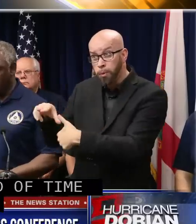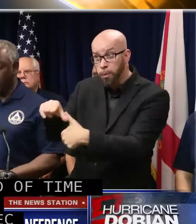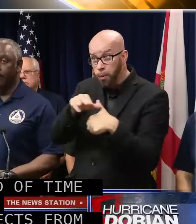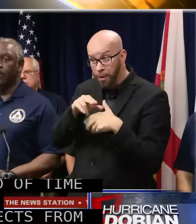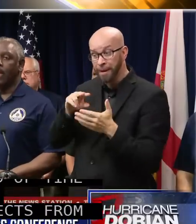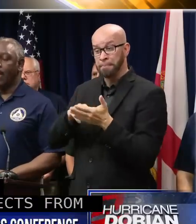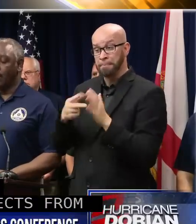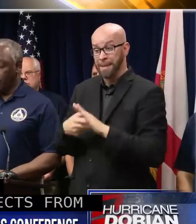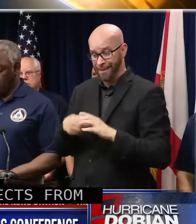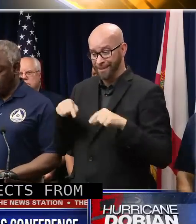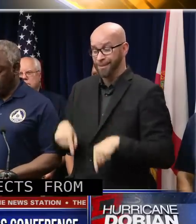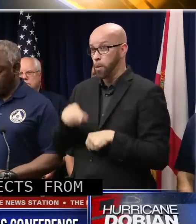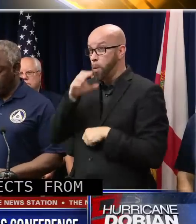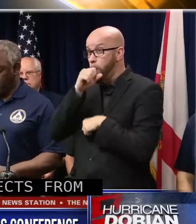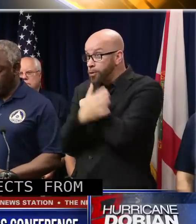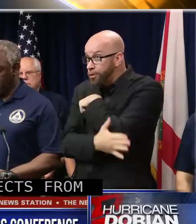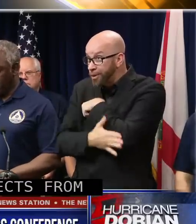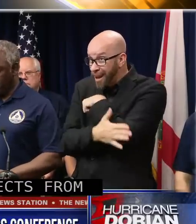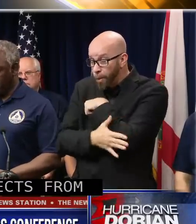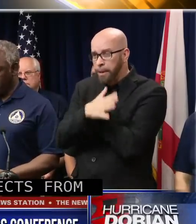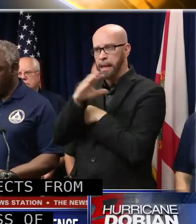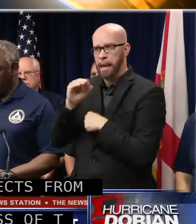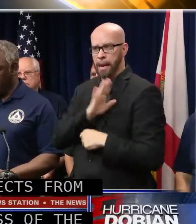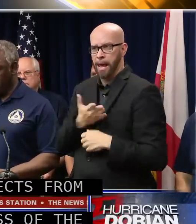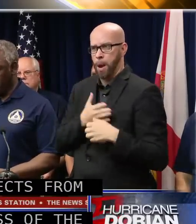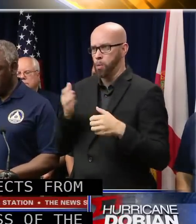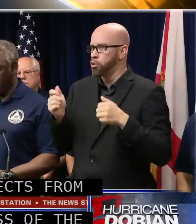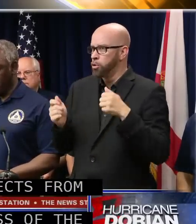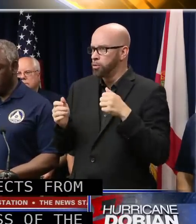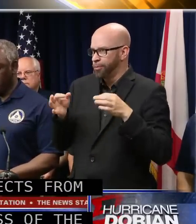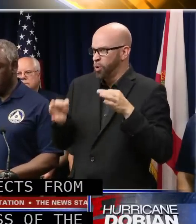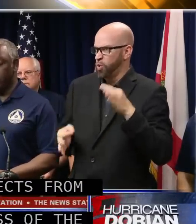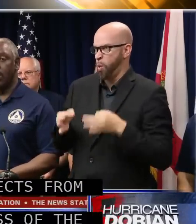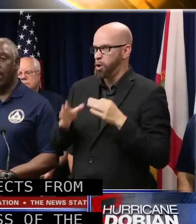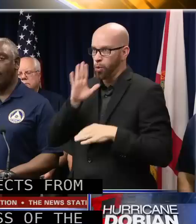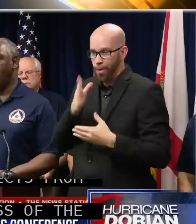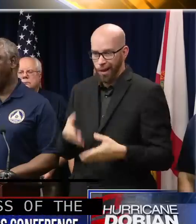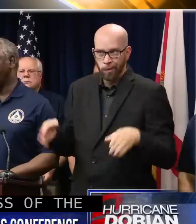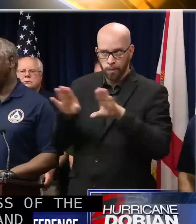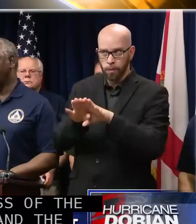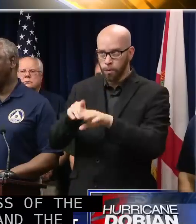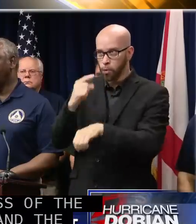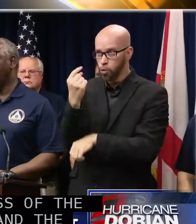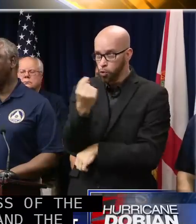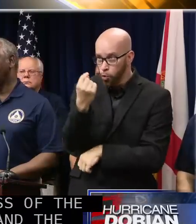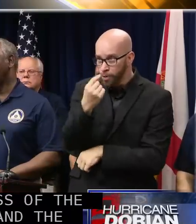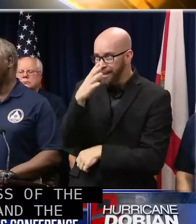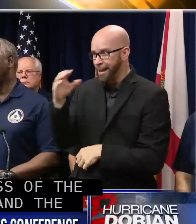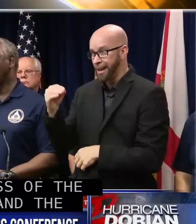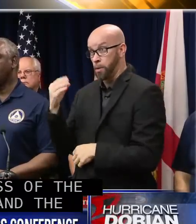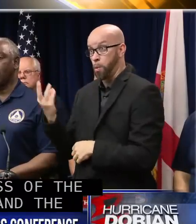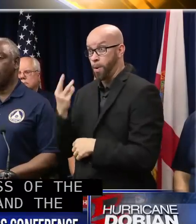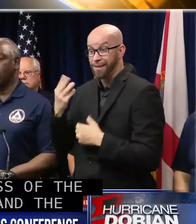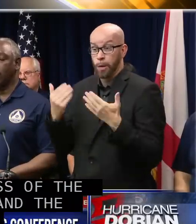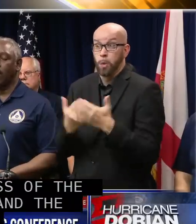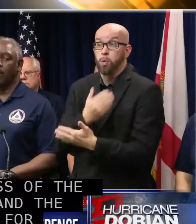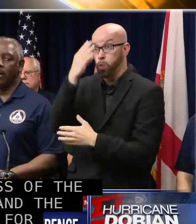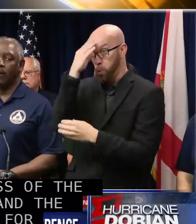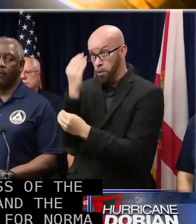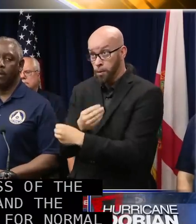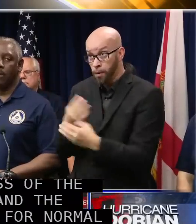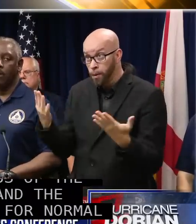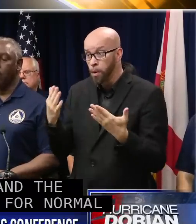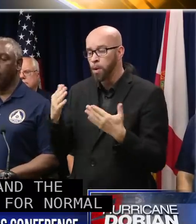Orange County and the courts will be closed for normal business on Tuesday and Wednesday. The new information here is that Orange